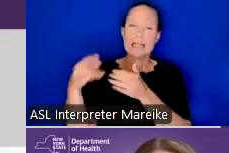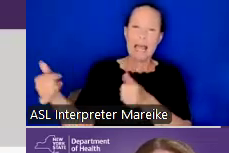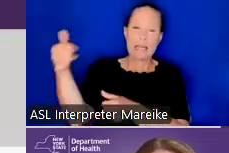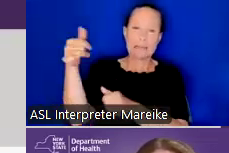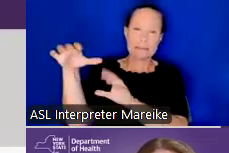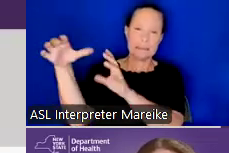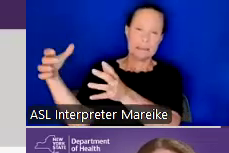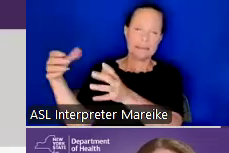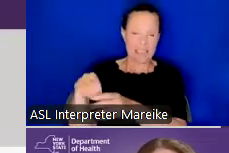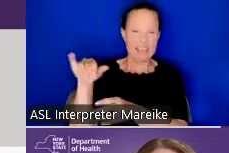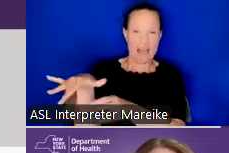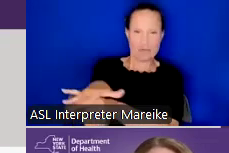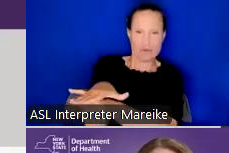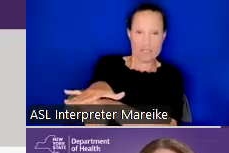region.